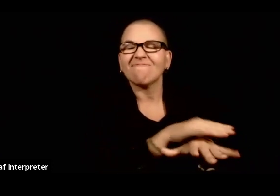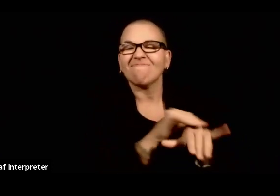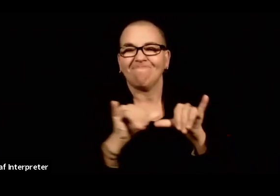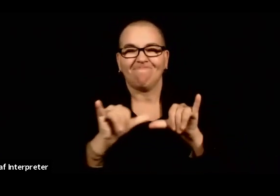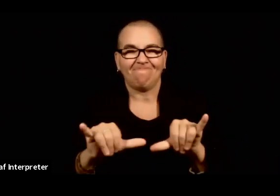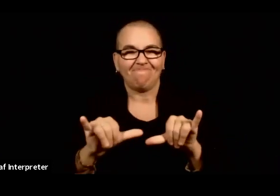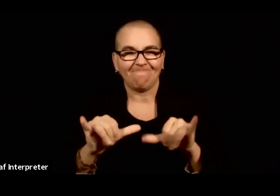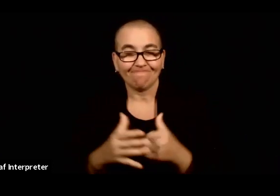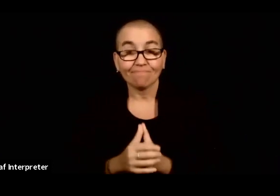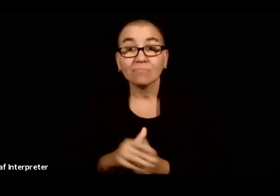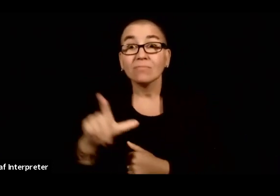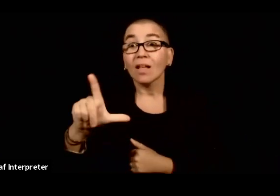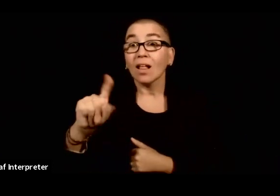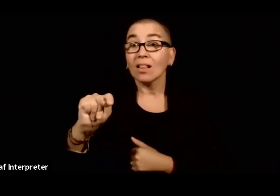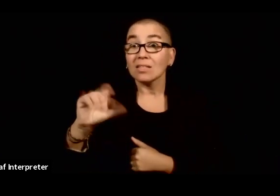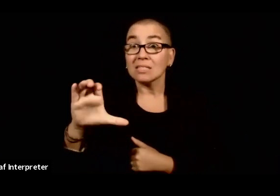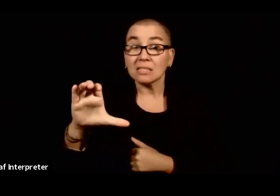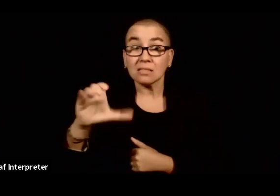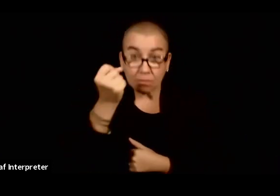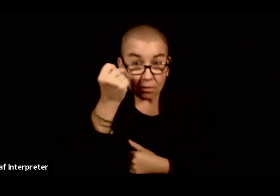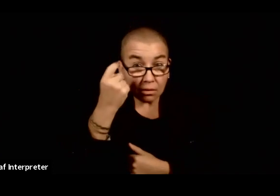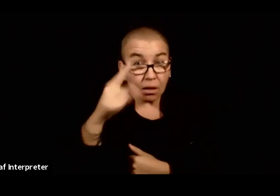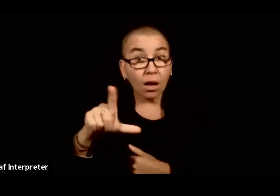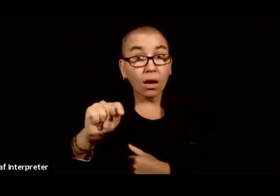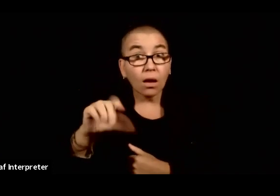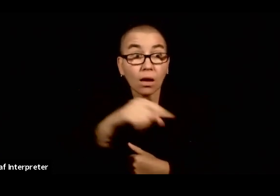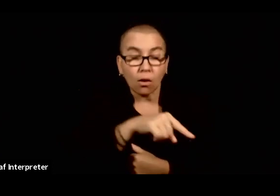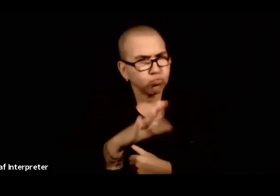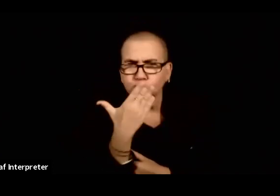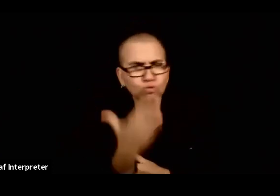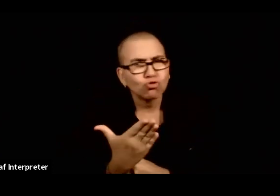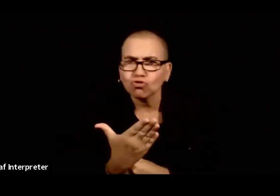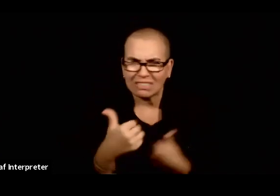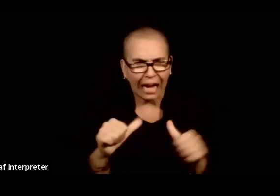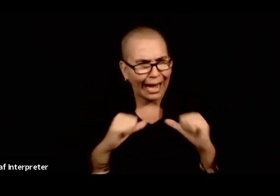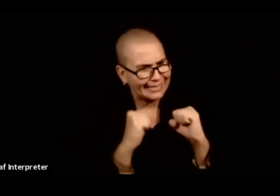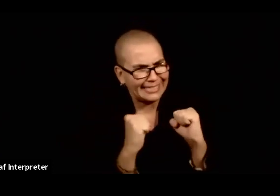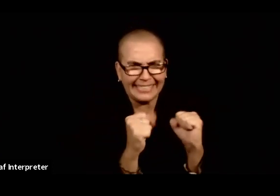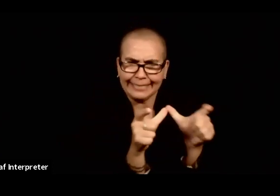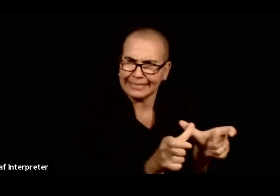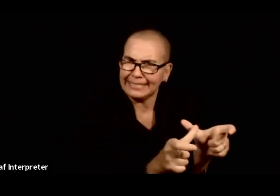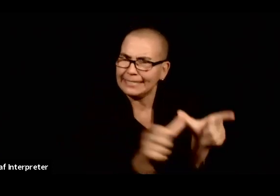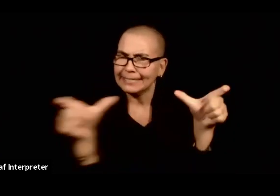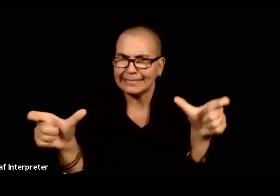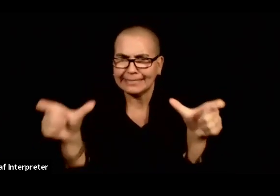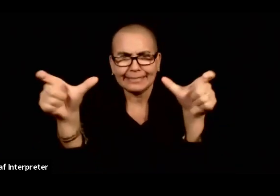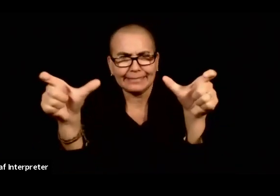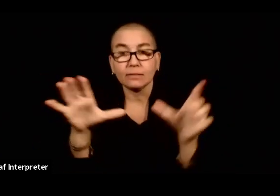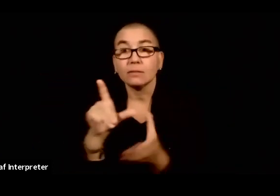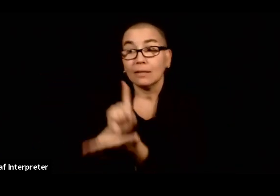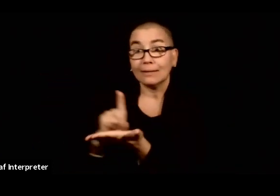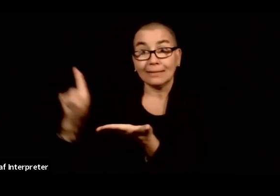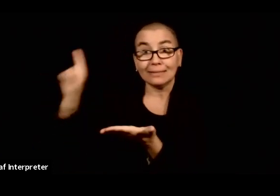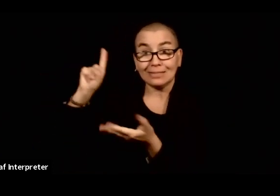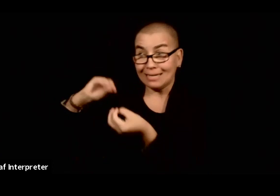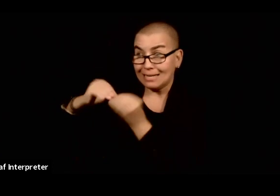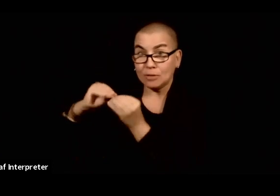well. Just to reiterate some of the statistics you heard last week, among our state's assisted living